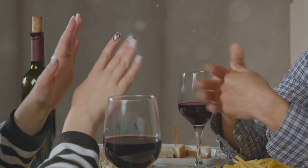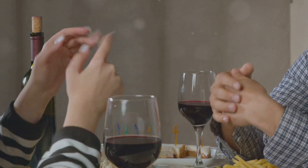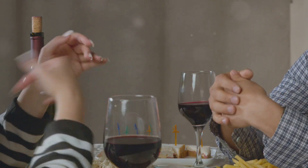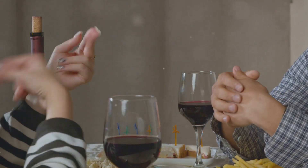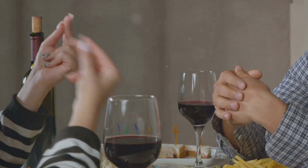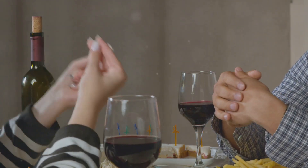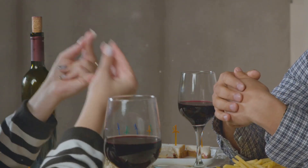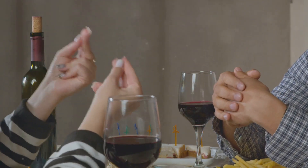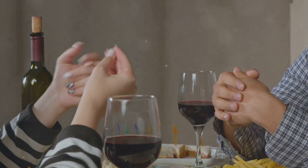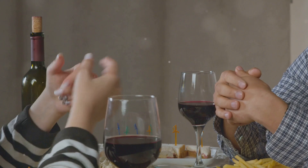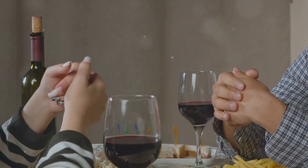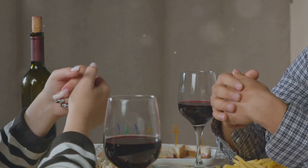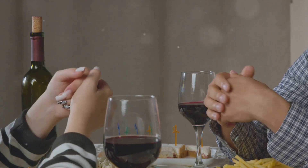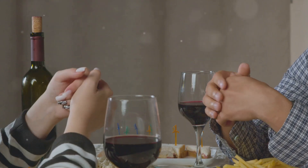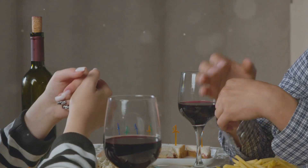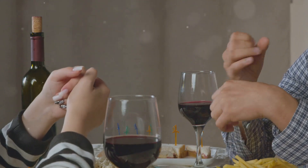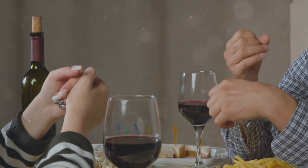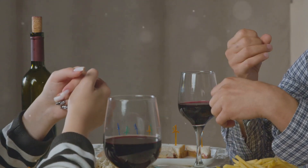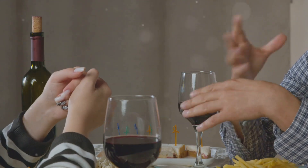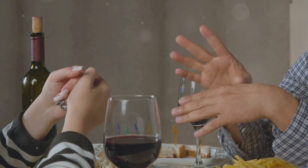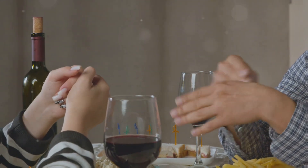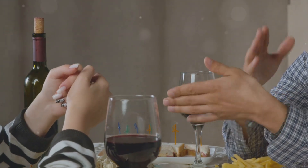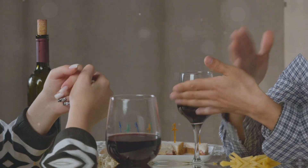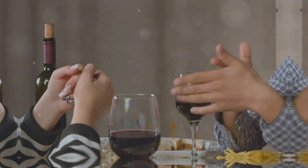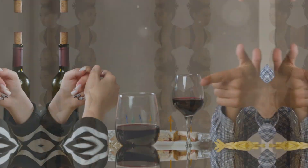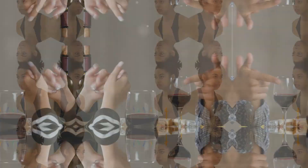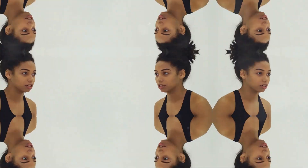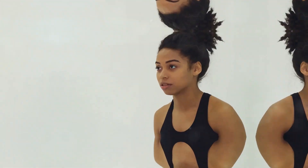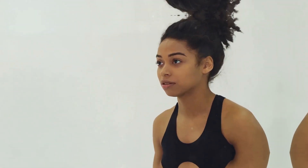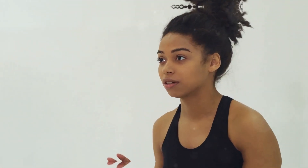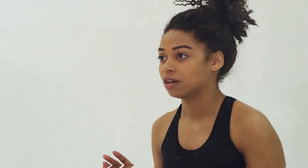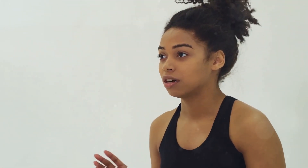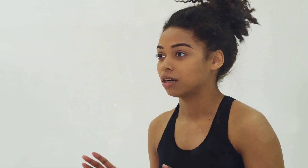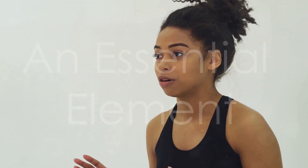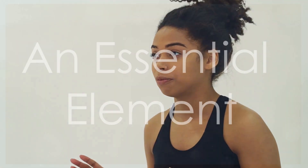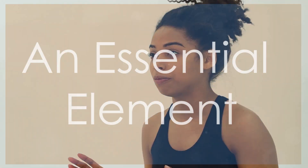to enhance your communication and understanding of others.